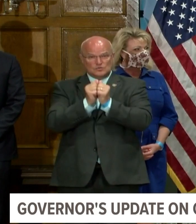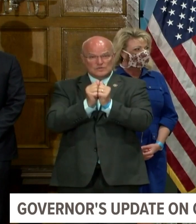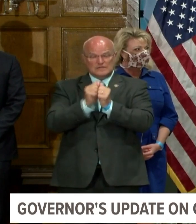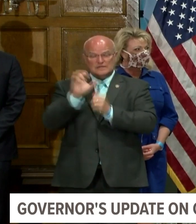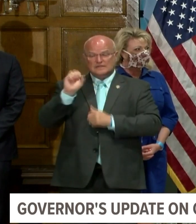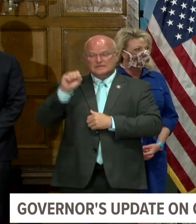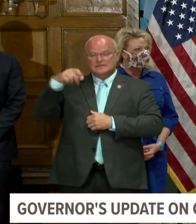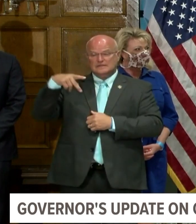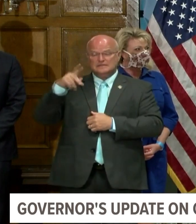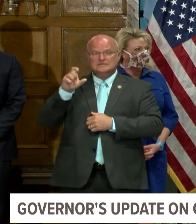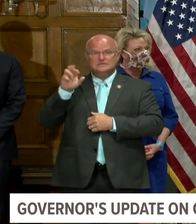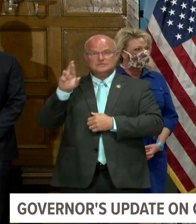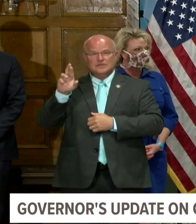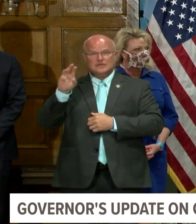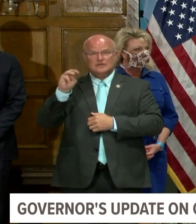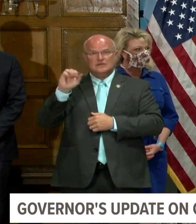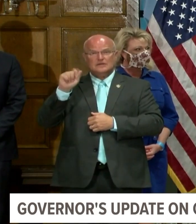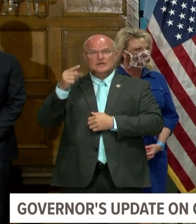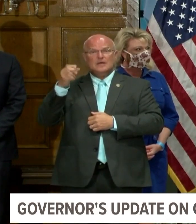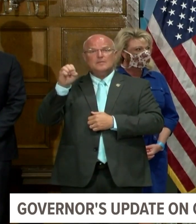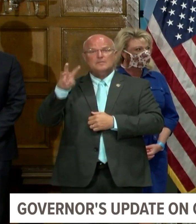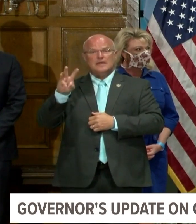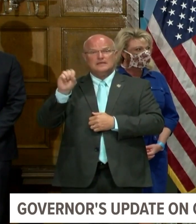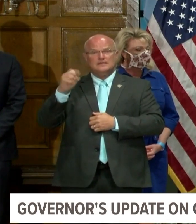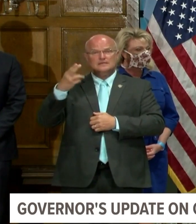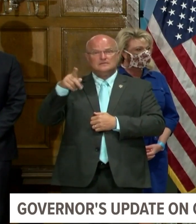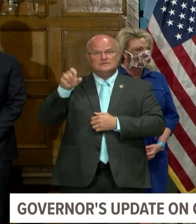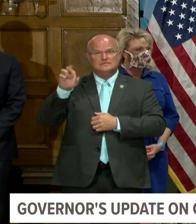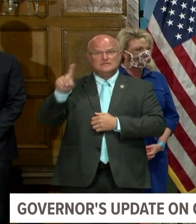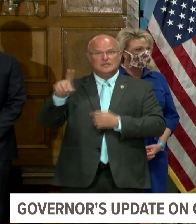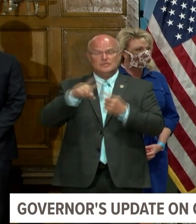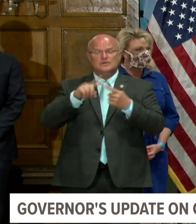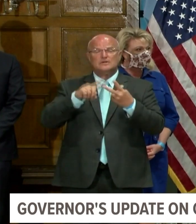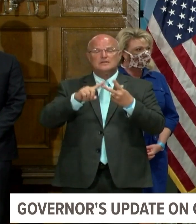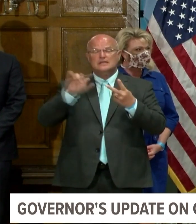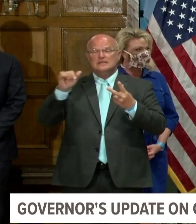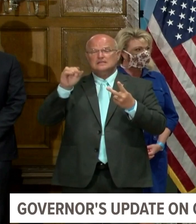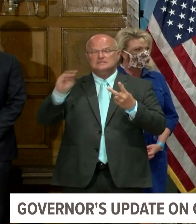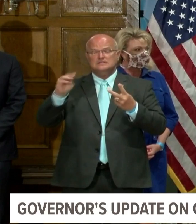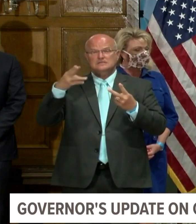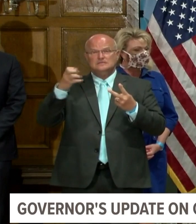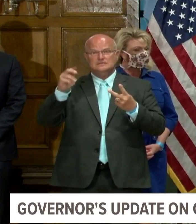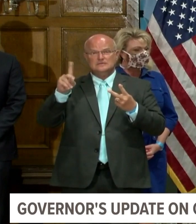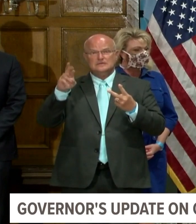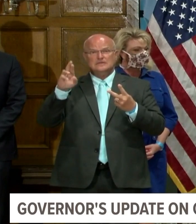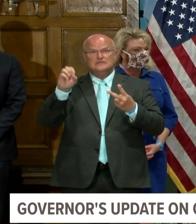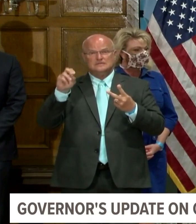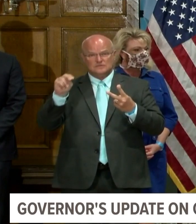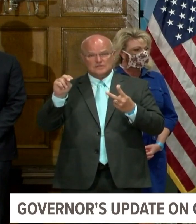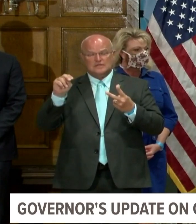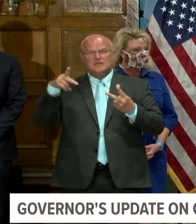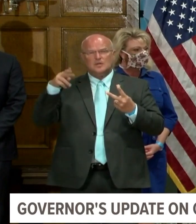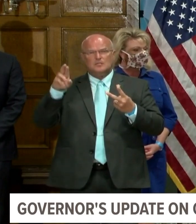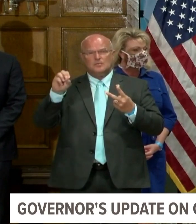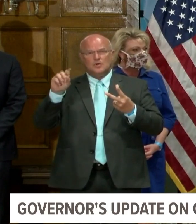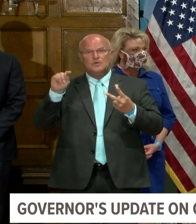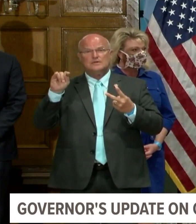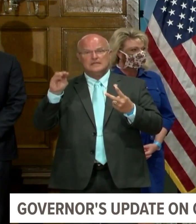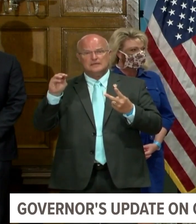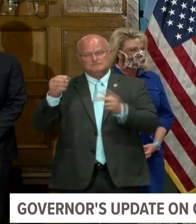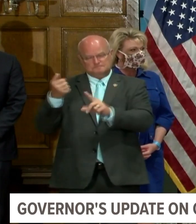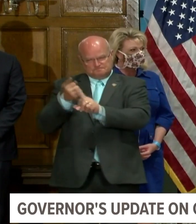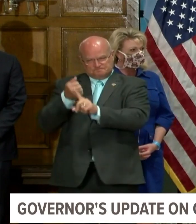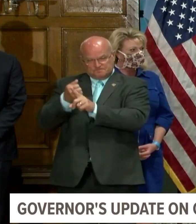Speaker, Matthew Shepard, is with us today, as well as the Senate Pro Tem Jim Hendren, and they have